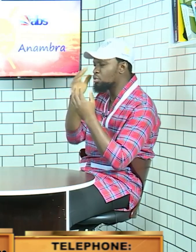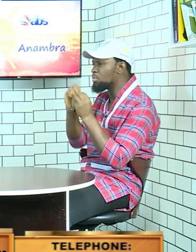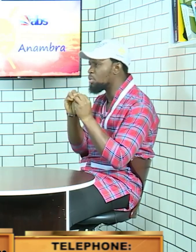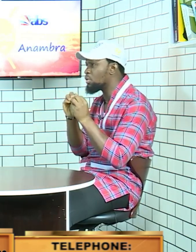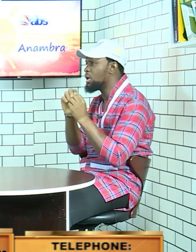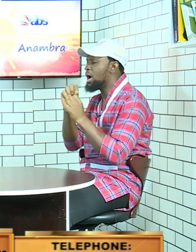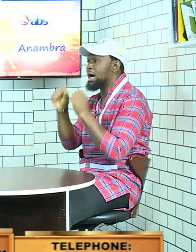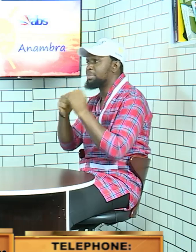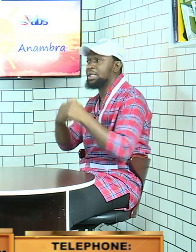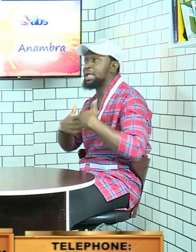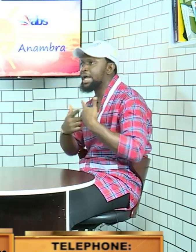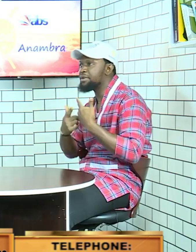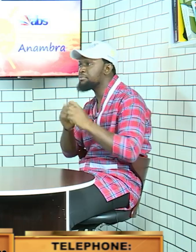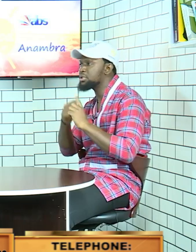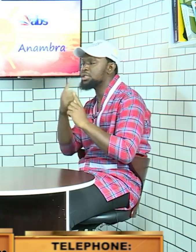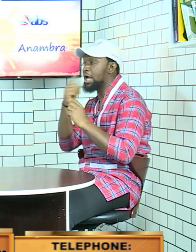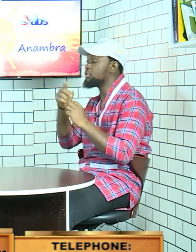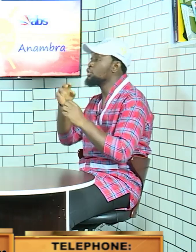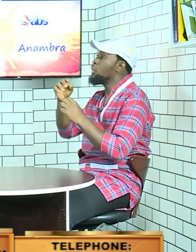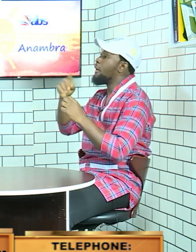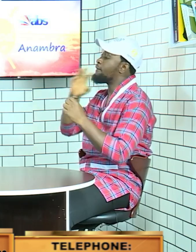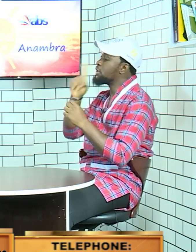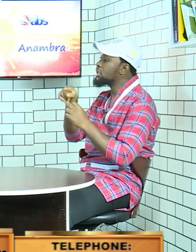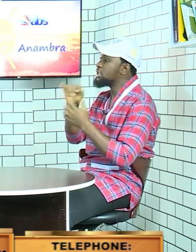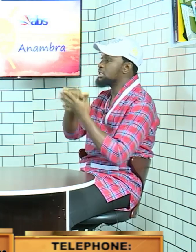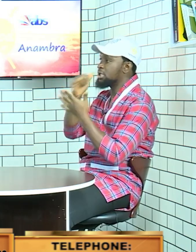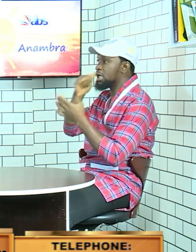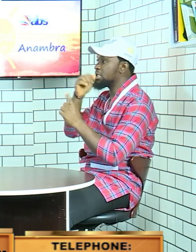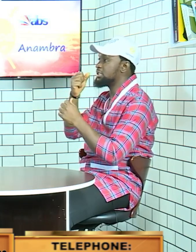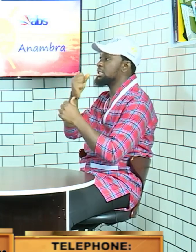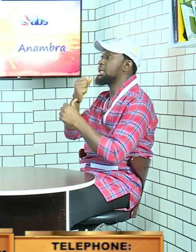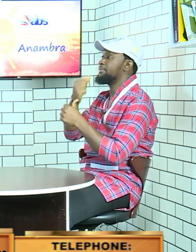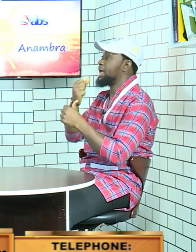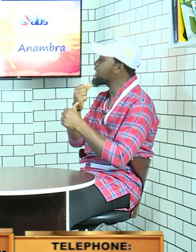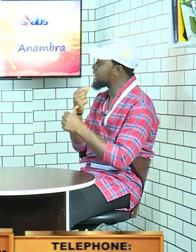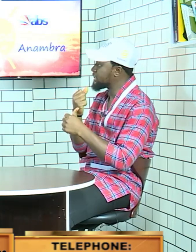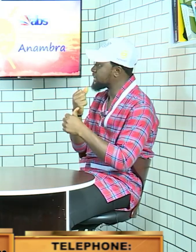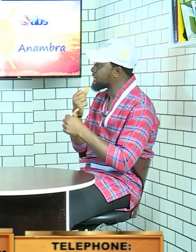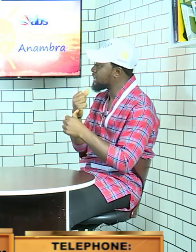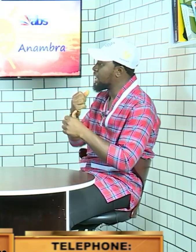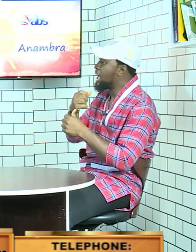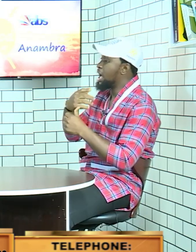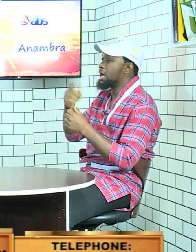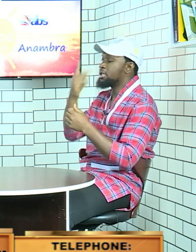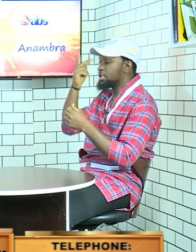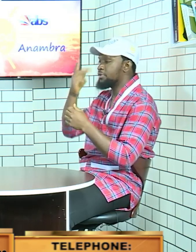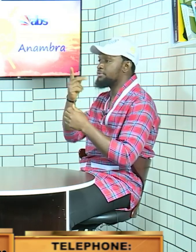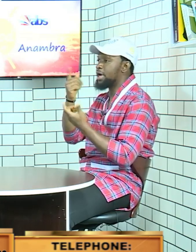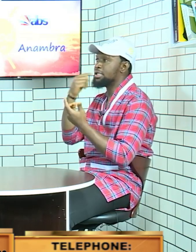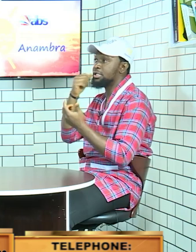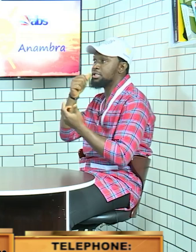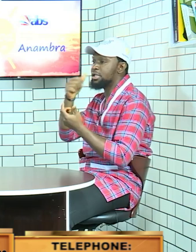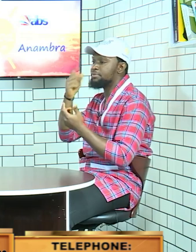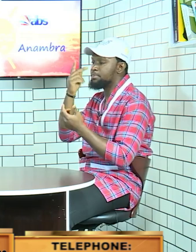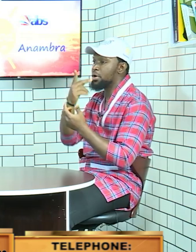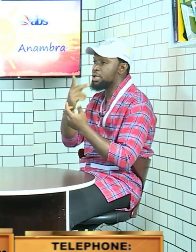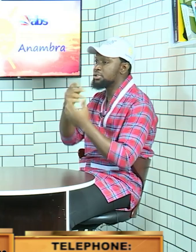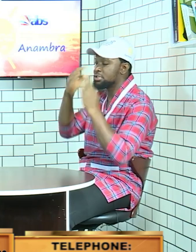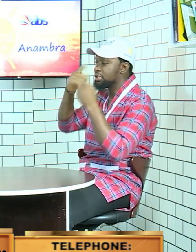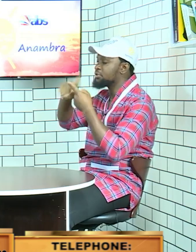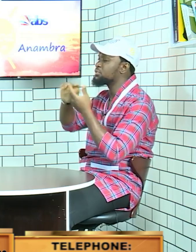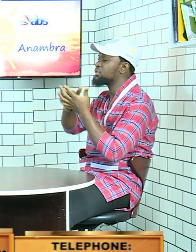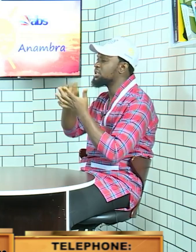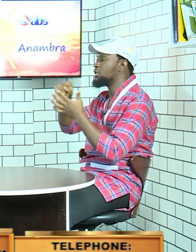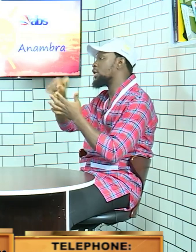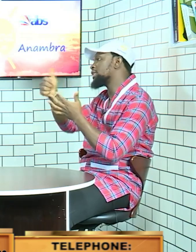to know more about life, and unfortunately the girl is the eldest, and the deaf parent